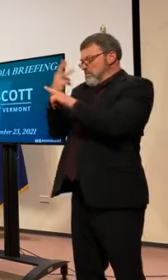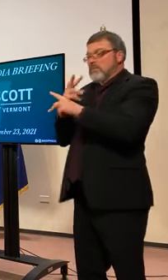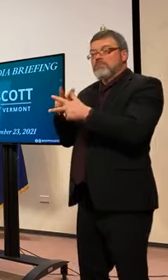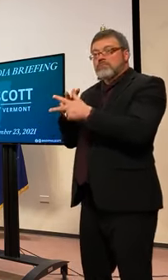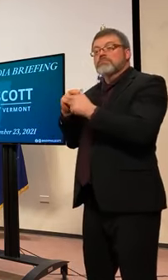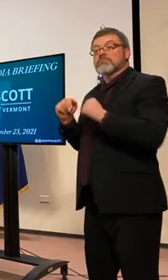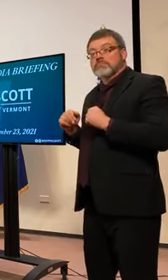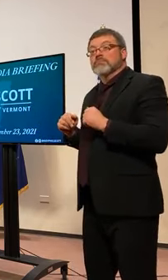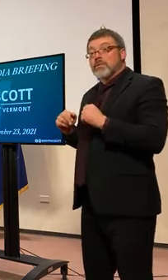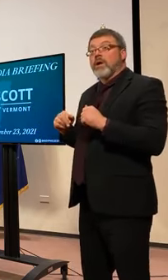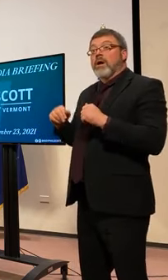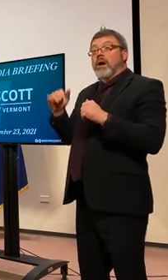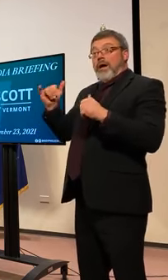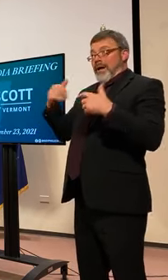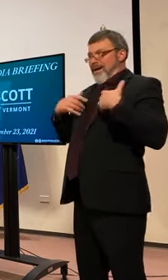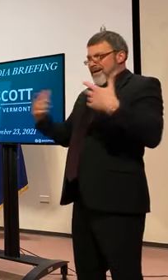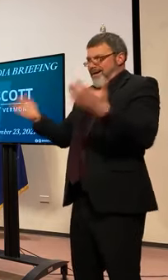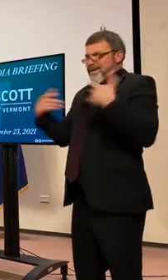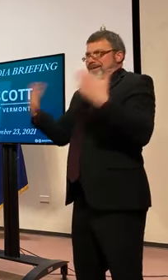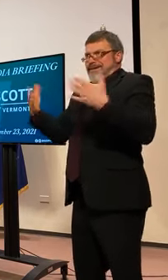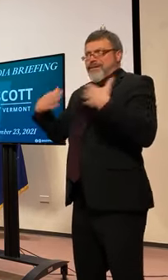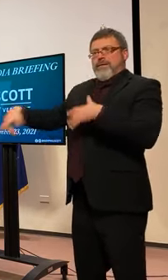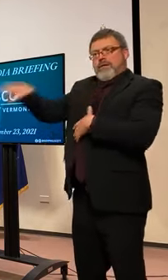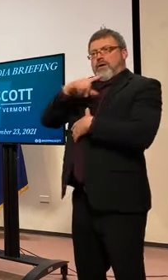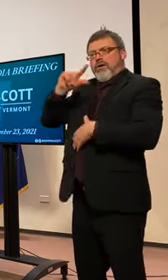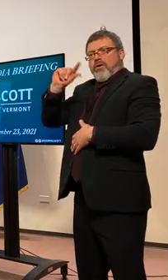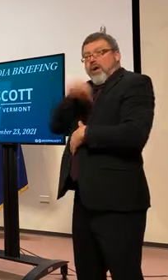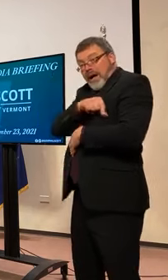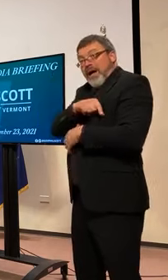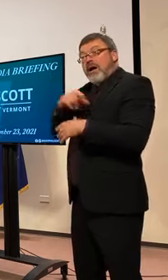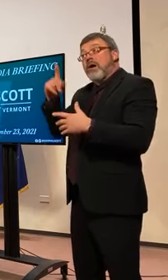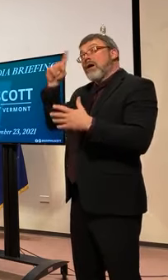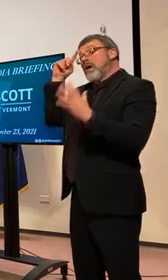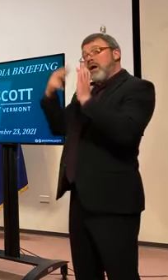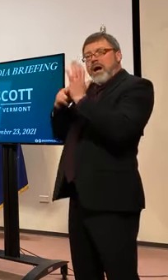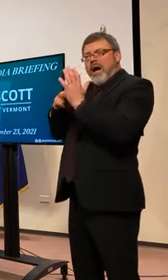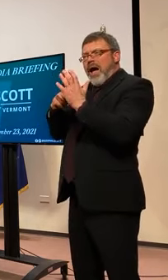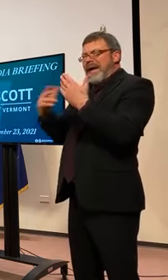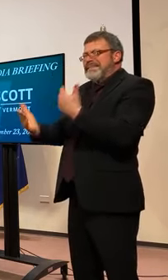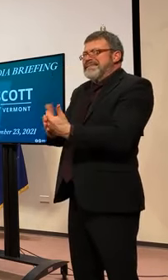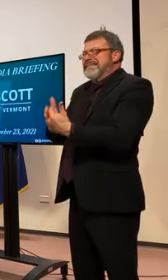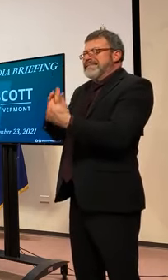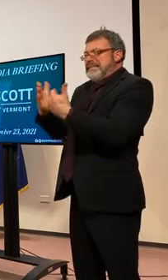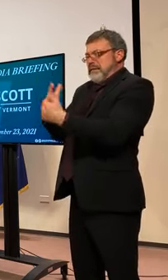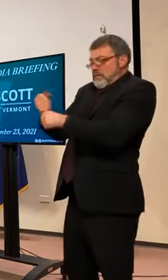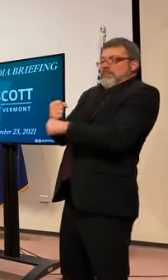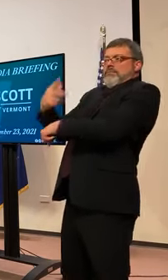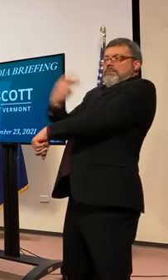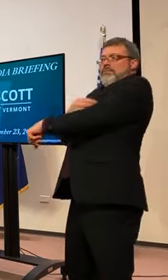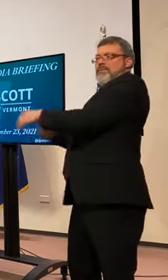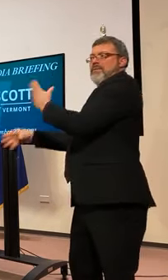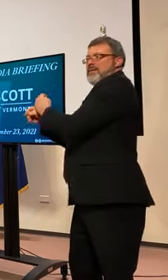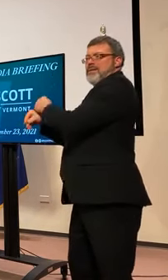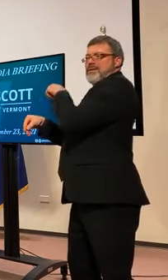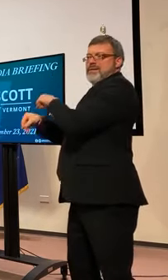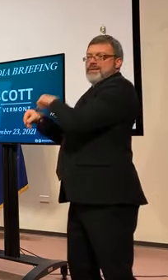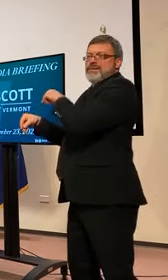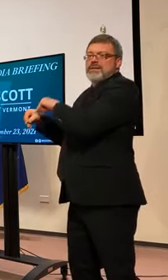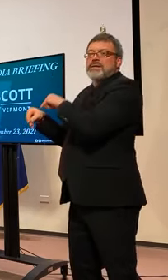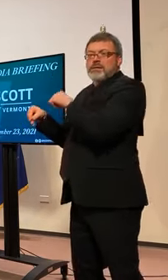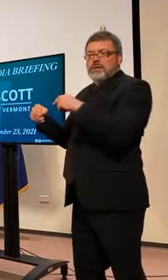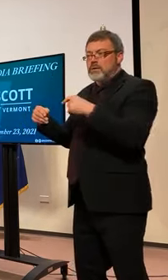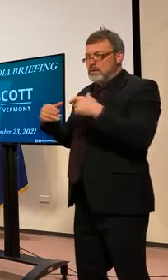done to make it as easy as possible to get boosted without any barriers. The FDA and